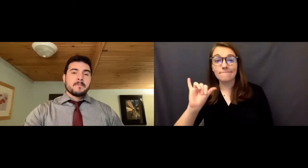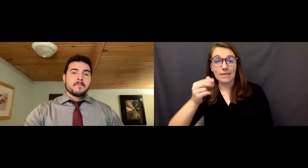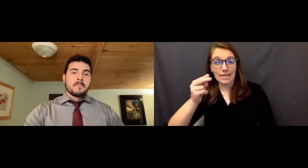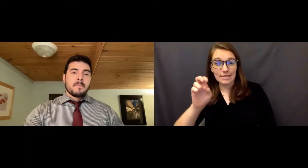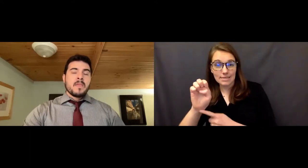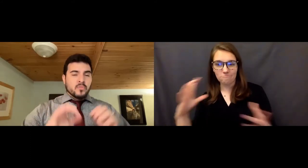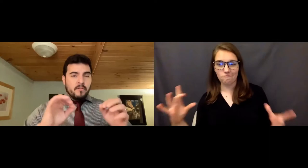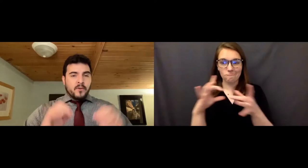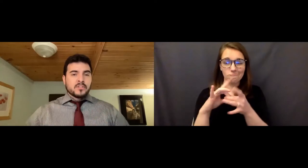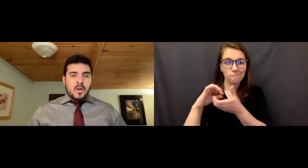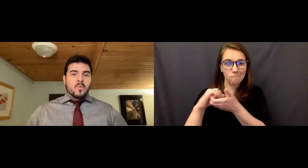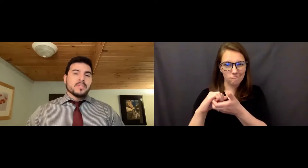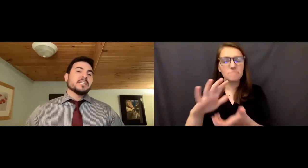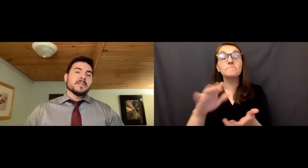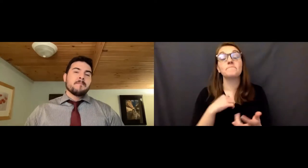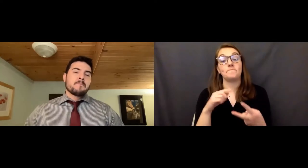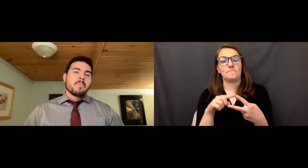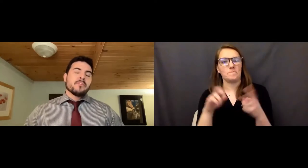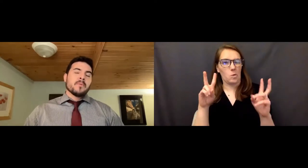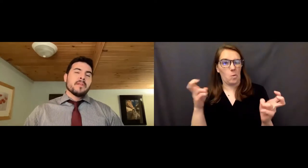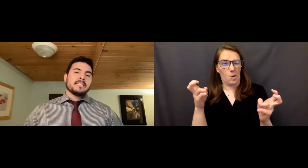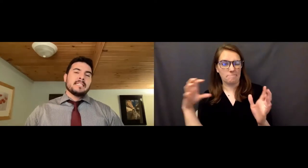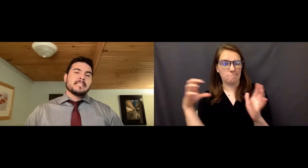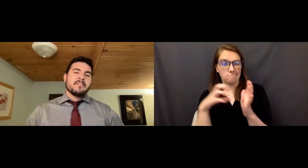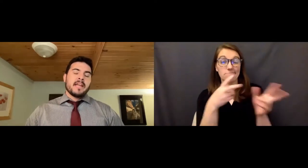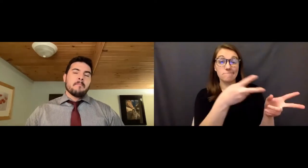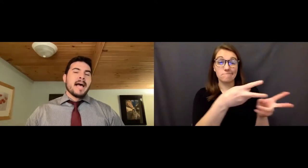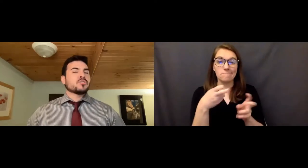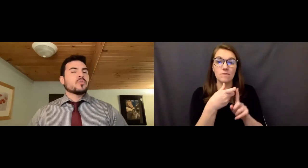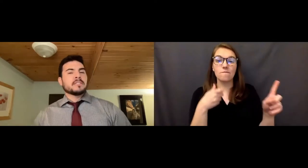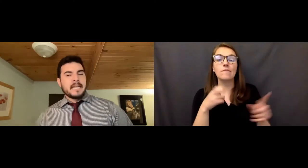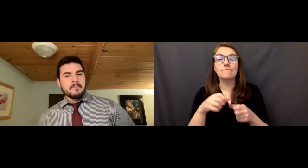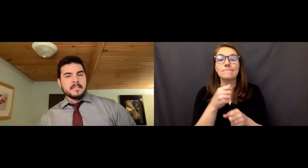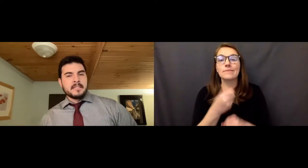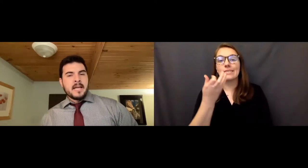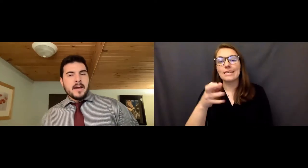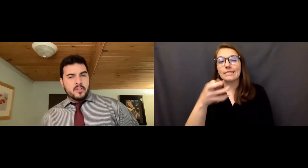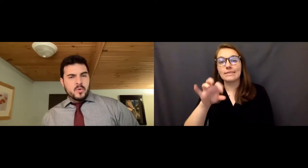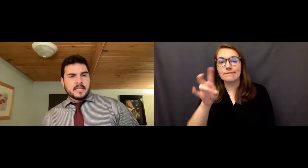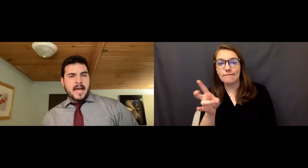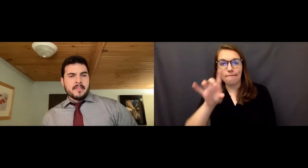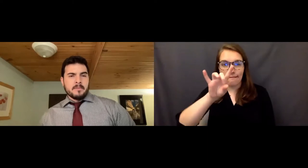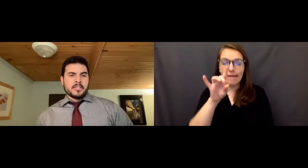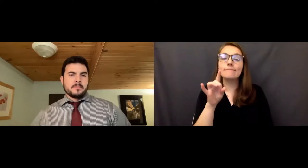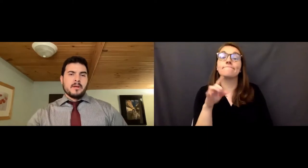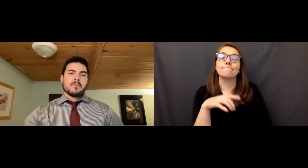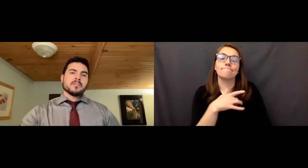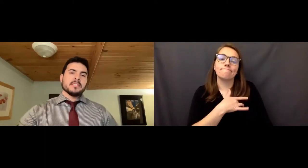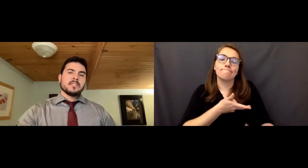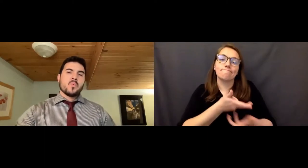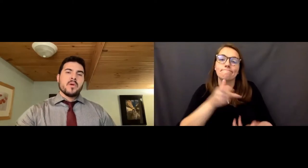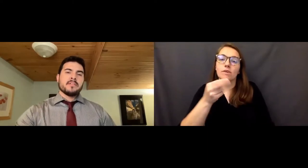Ecology. So the first quotation is from the 1978 Pastoral Statement of the U.S. Catholic Bishops